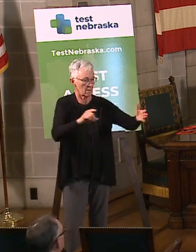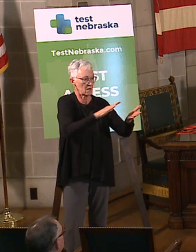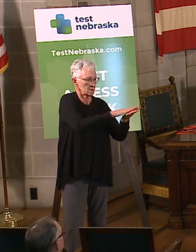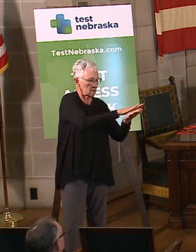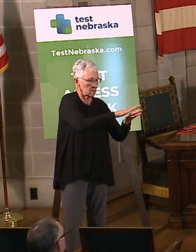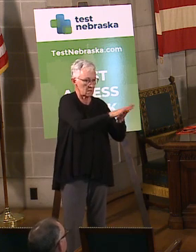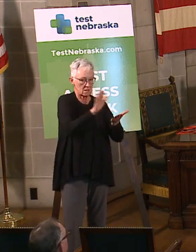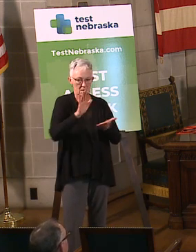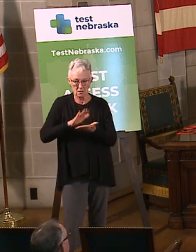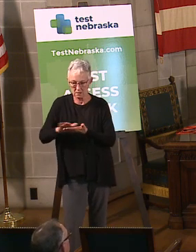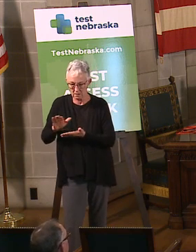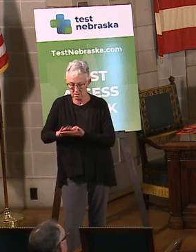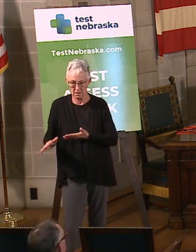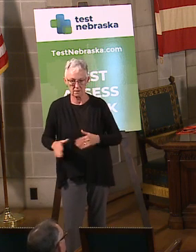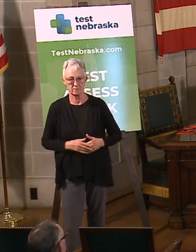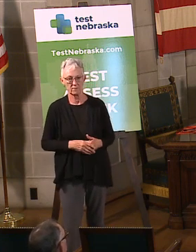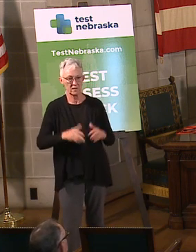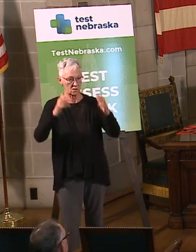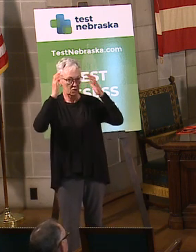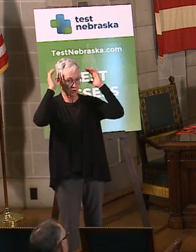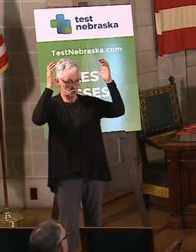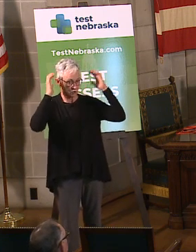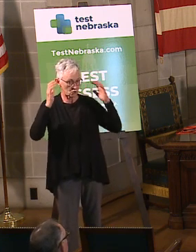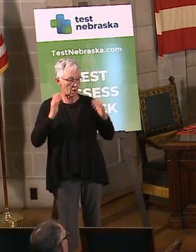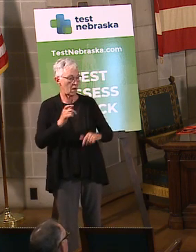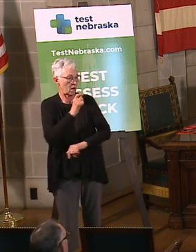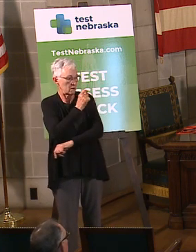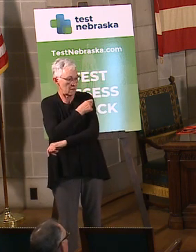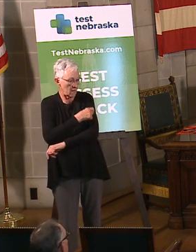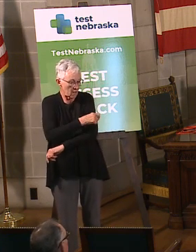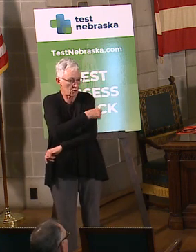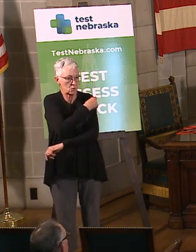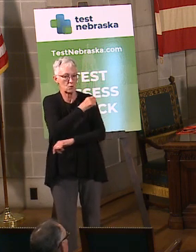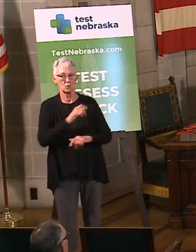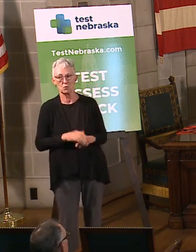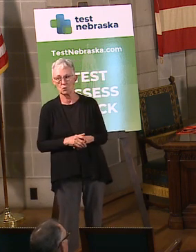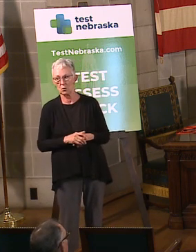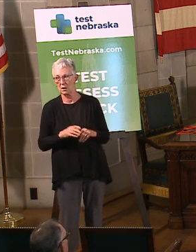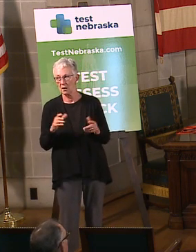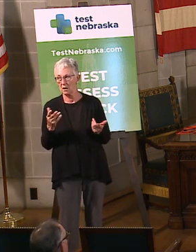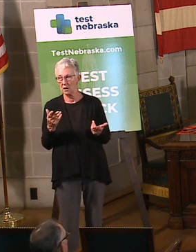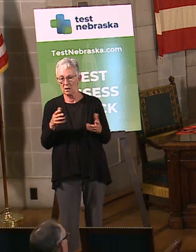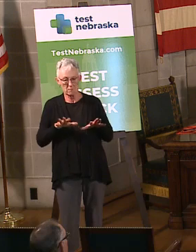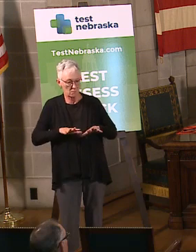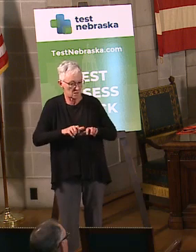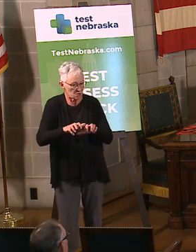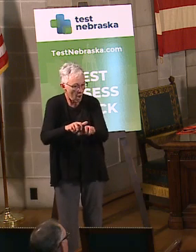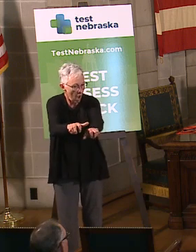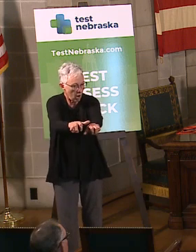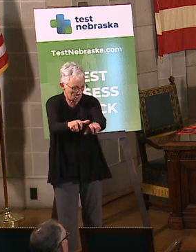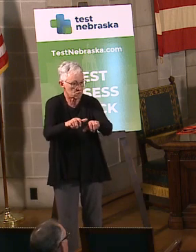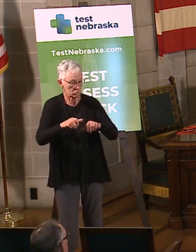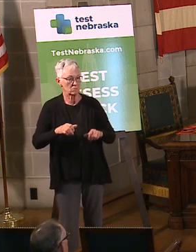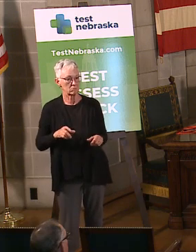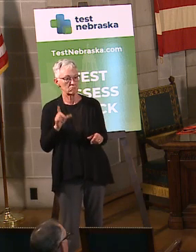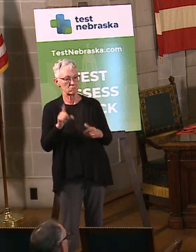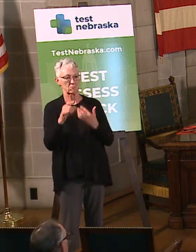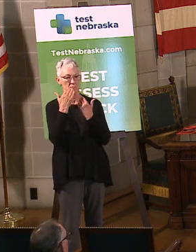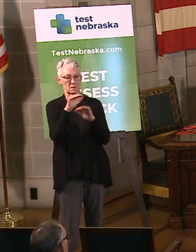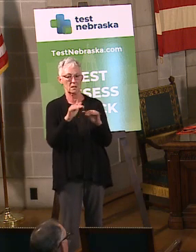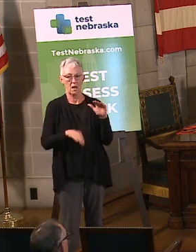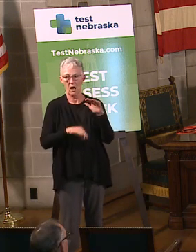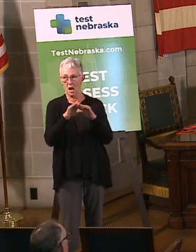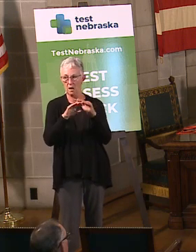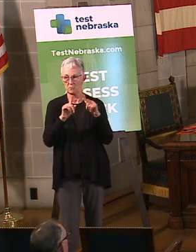barbershop, massage therapy, tattoo parlors, and those sort of things will be, again, limited to 25